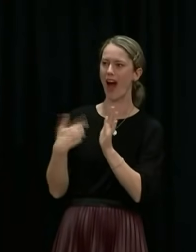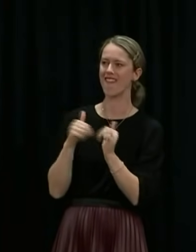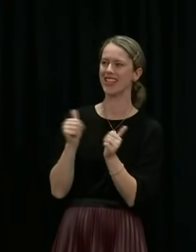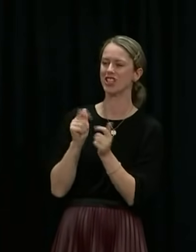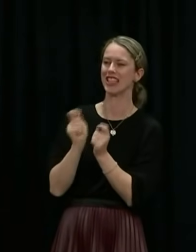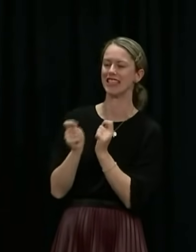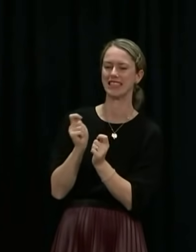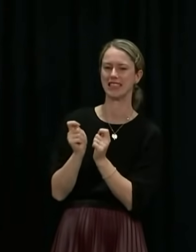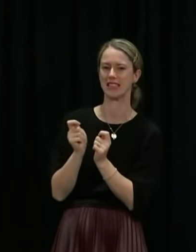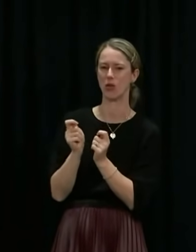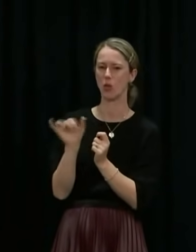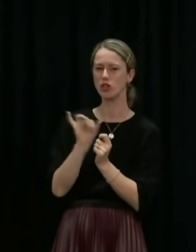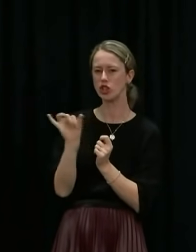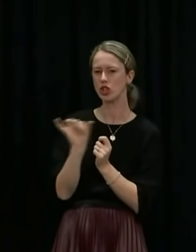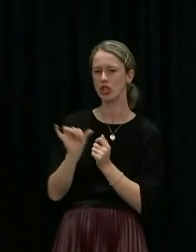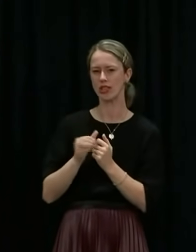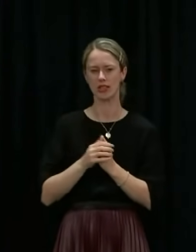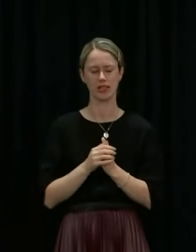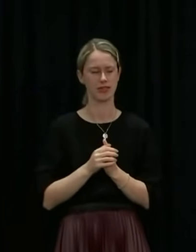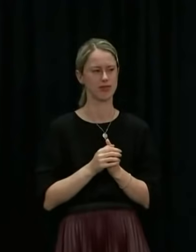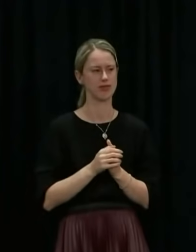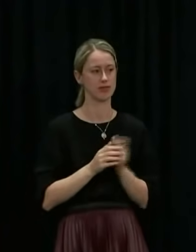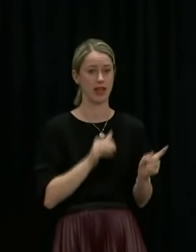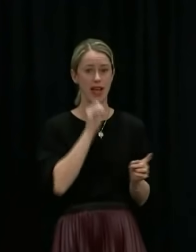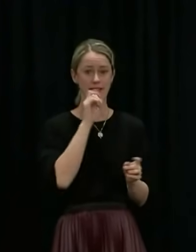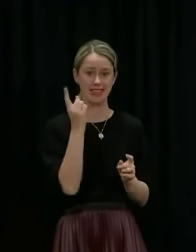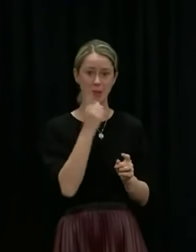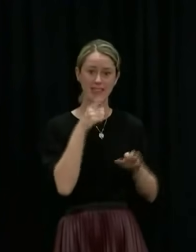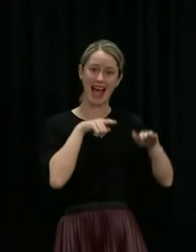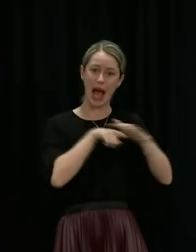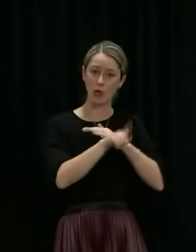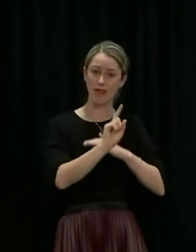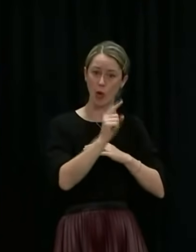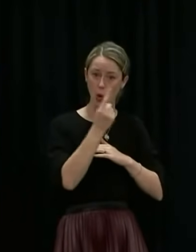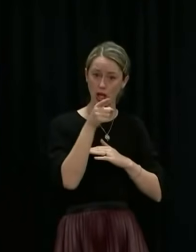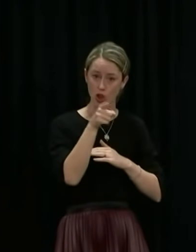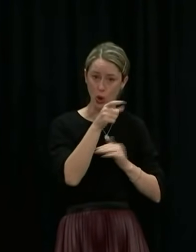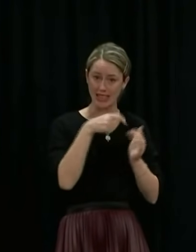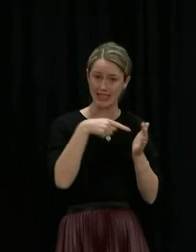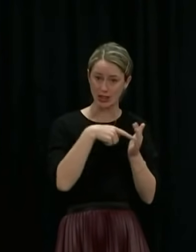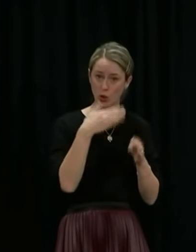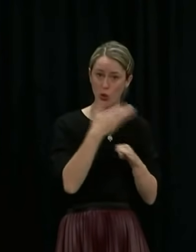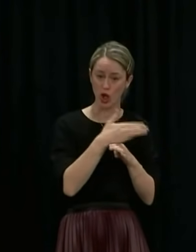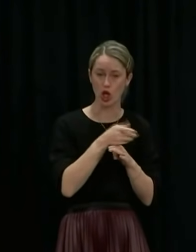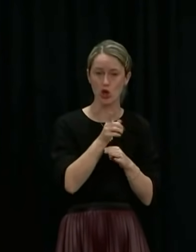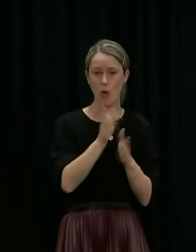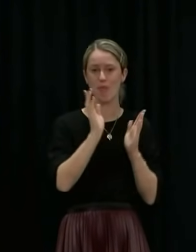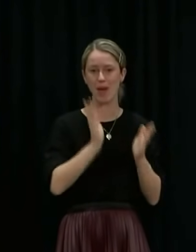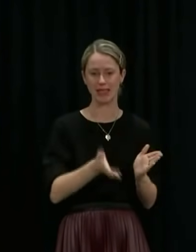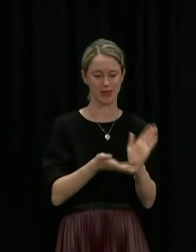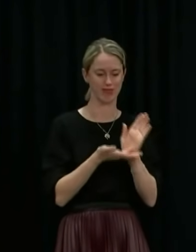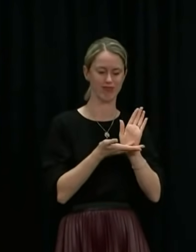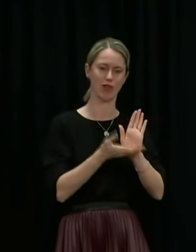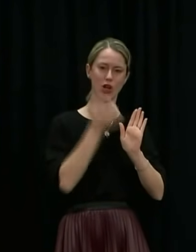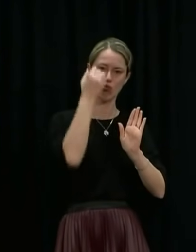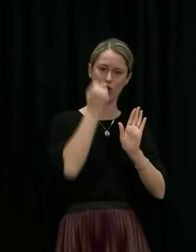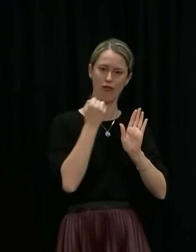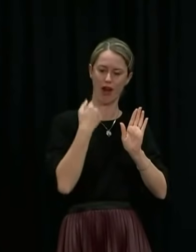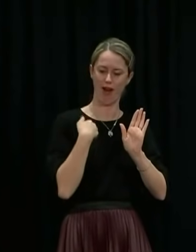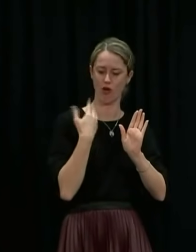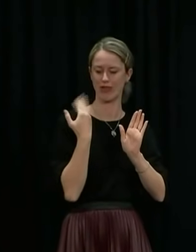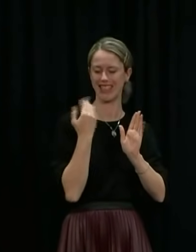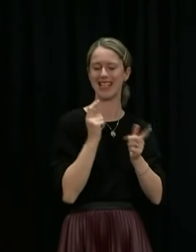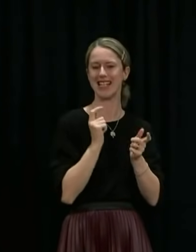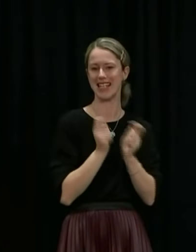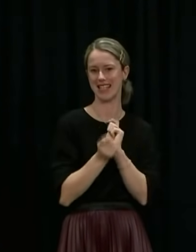still? Well, the requirement, if people are crossing the boundary as an essential worker, the requirement is to show evidence of a